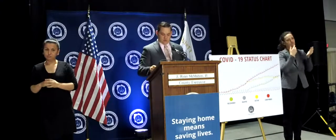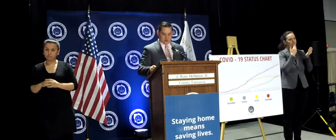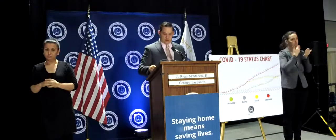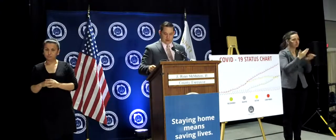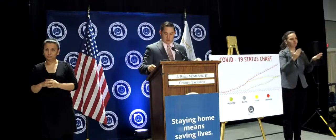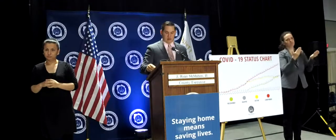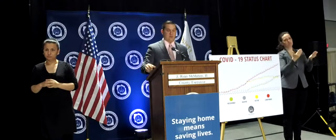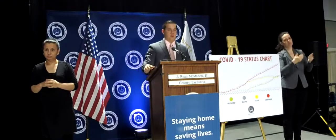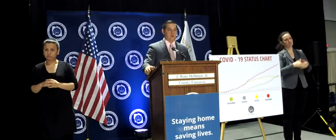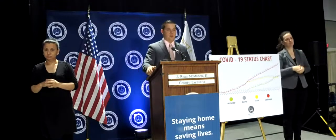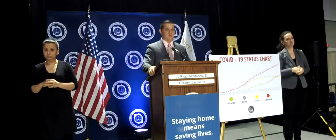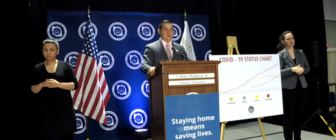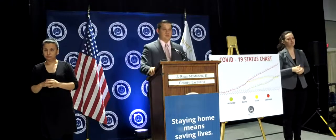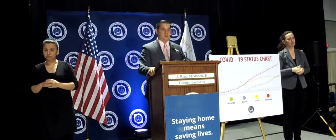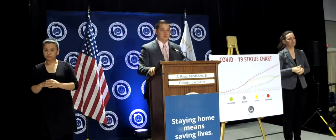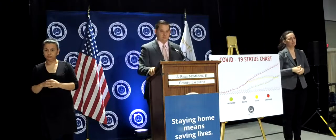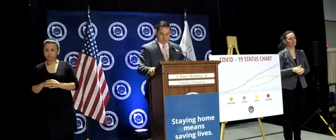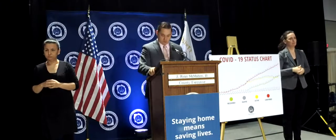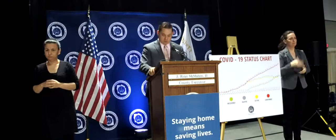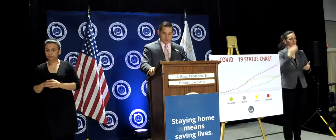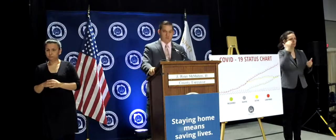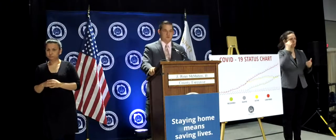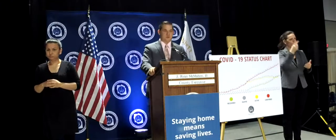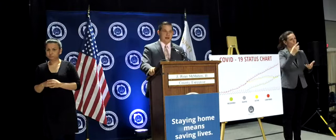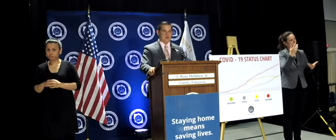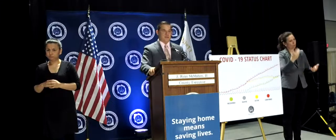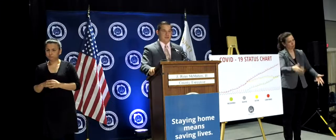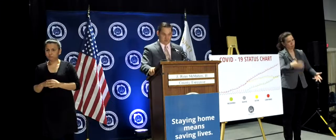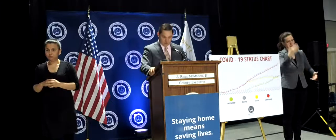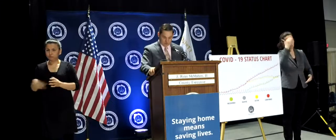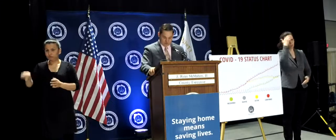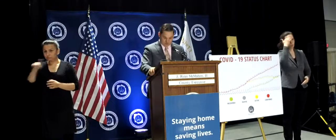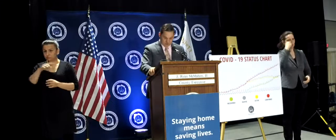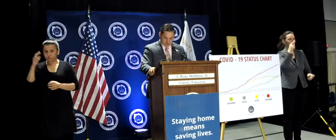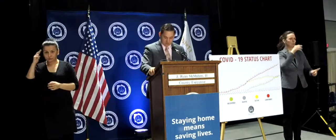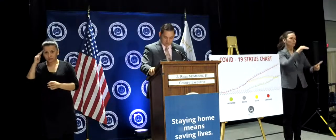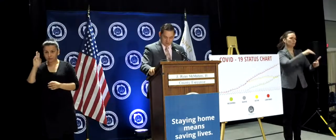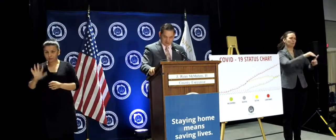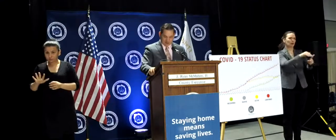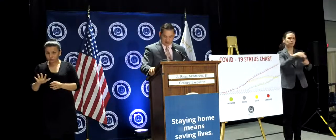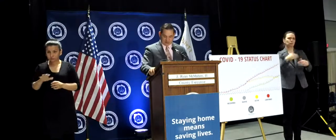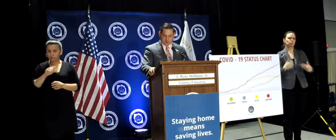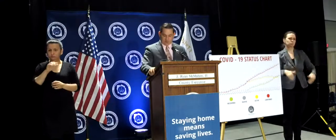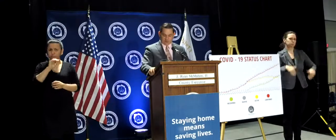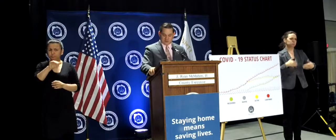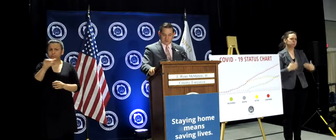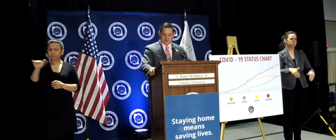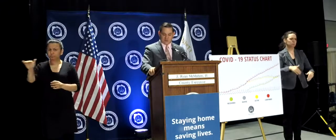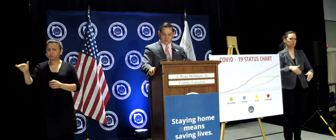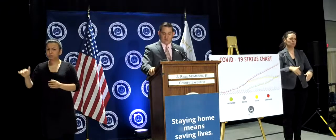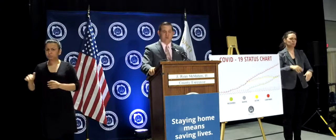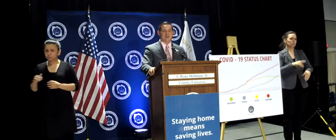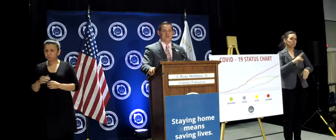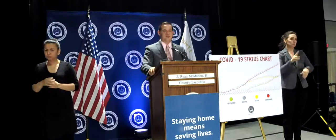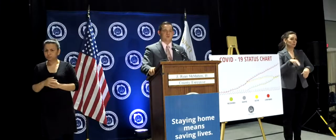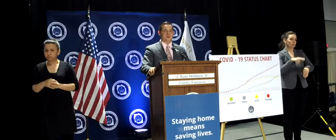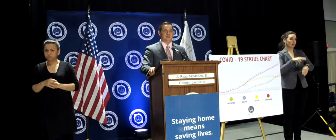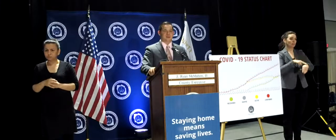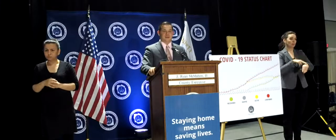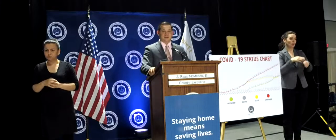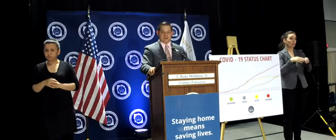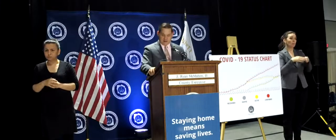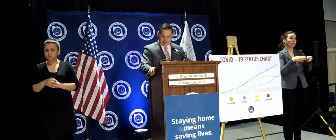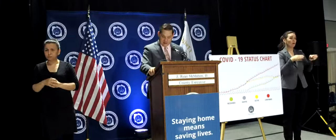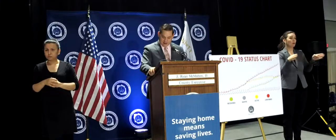For everyone, I know everyone knows this, and this is just a reminder for everyone, but this is National Public Safety Telecommunicators